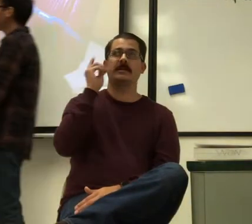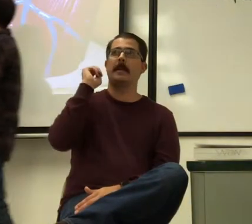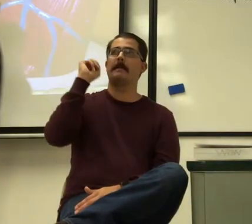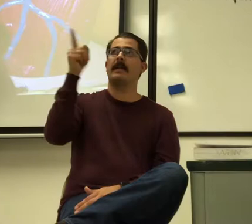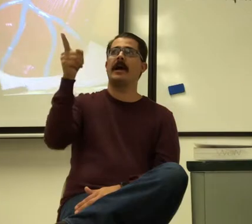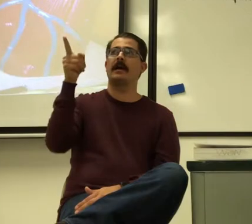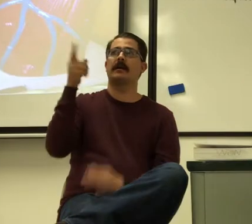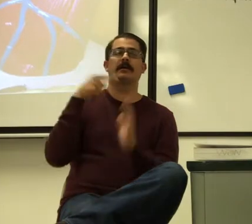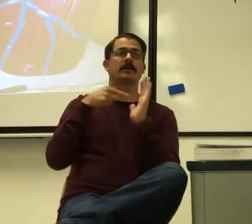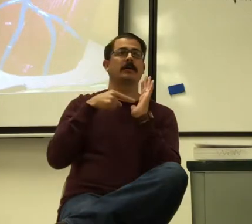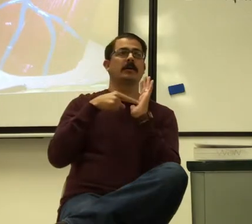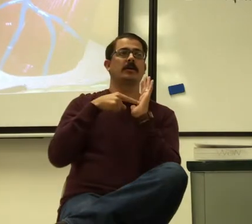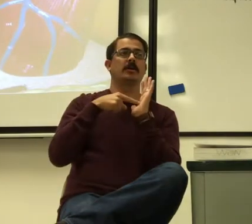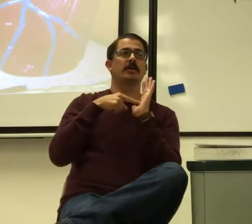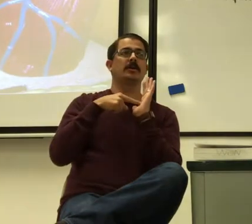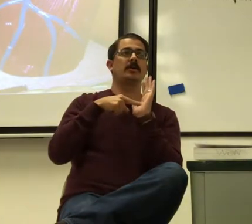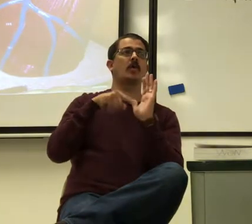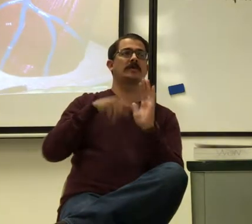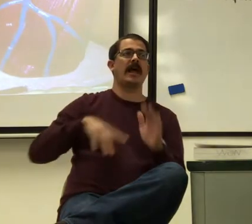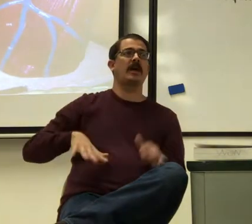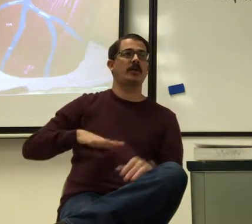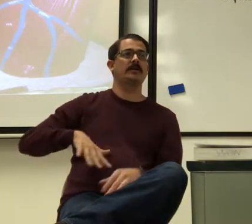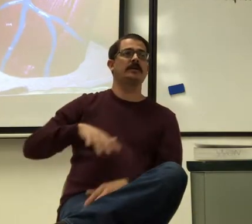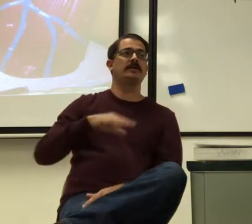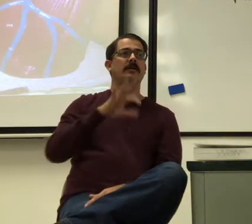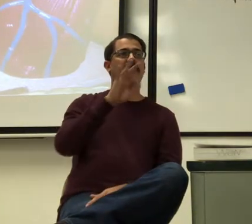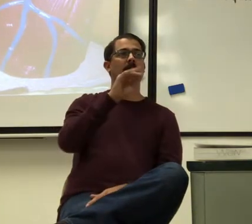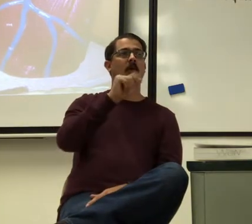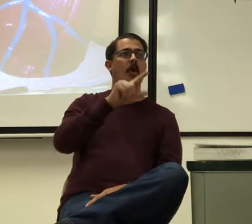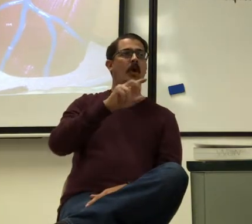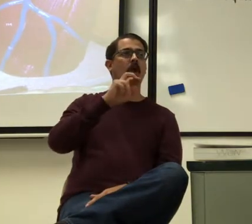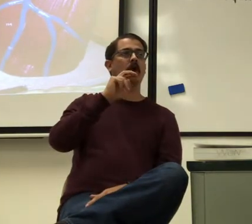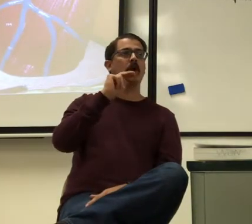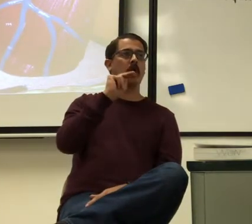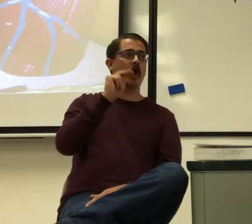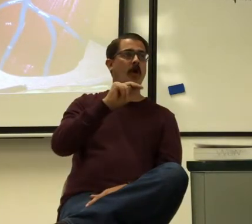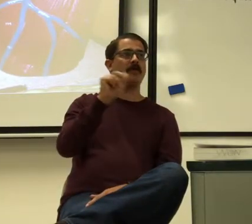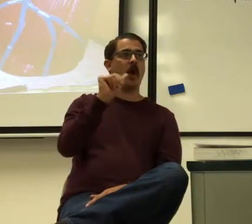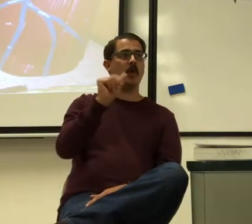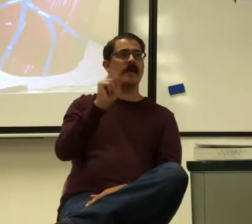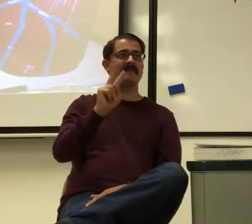show this region here. Femoral nerve, artery, and vein right there.